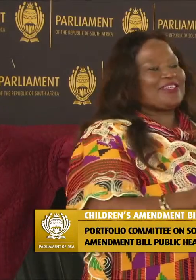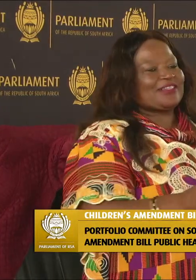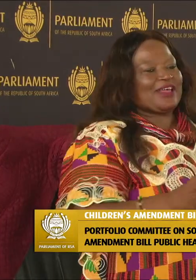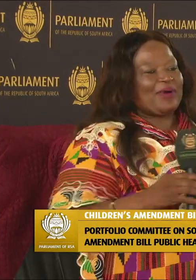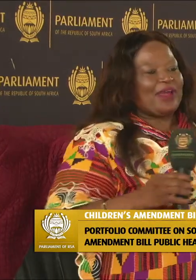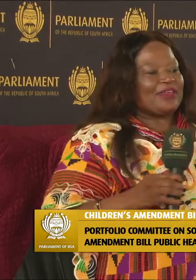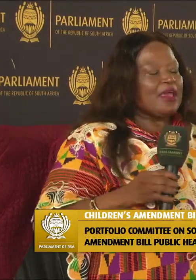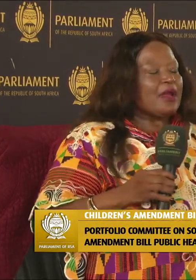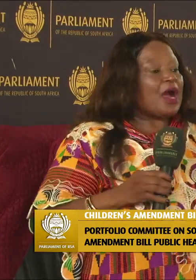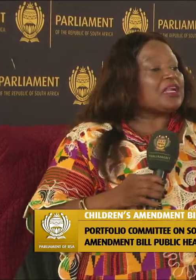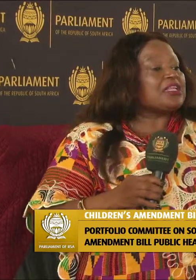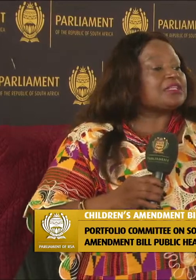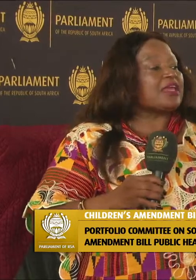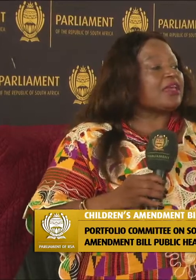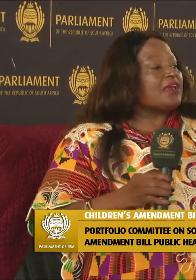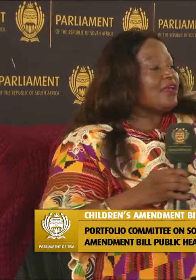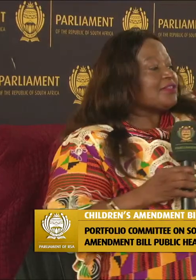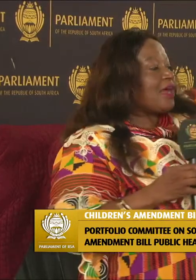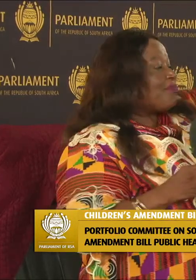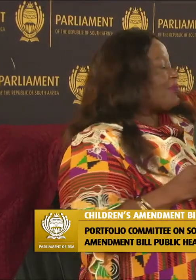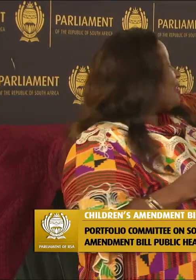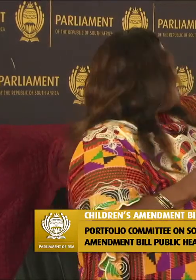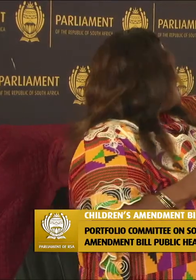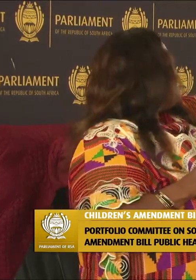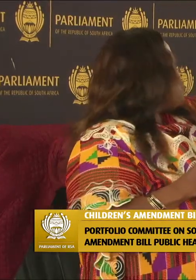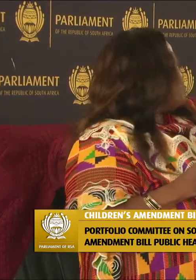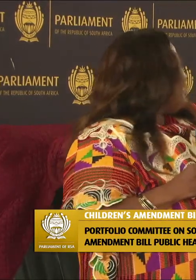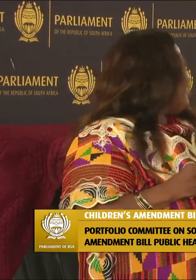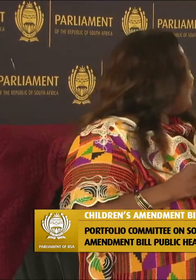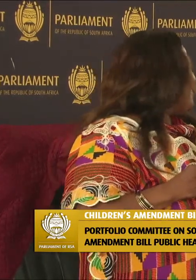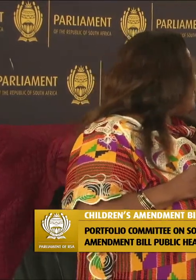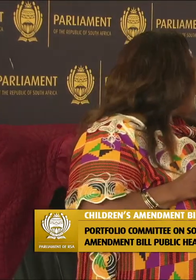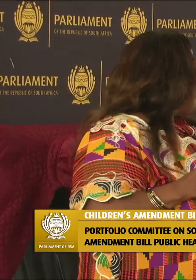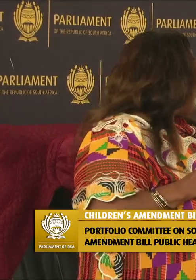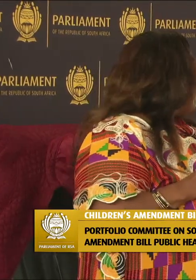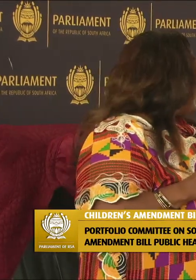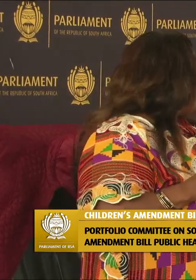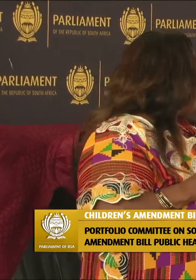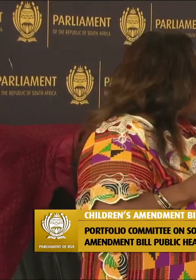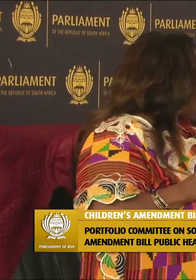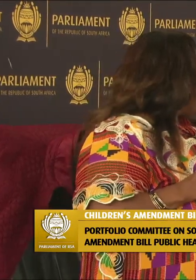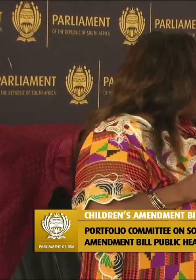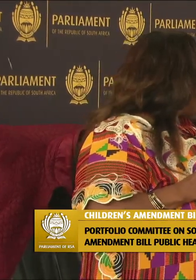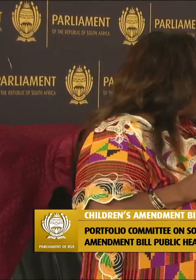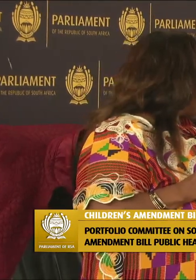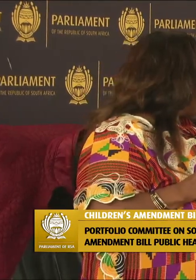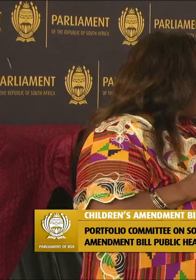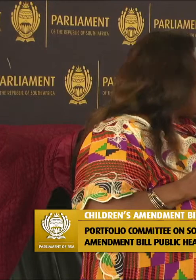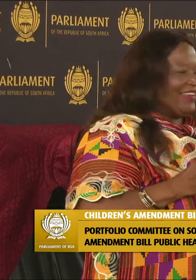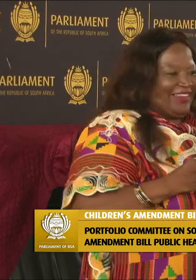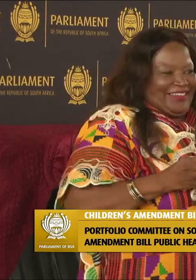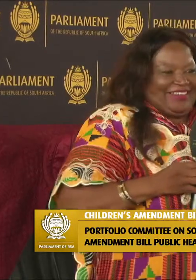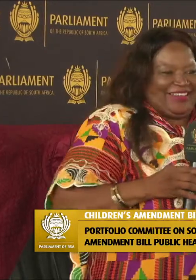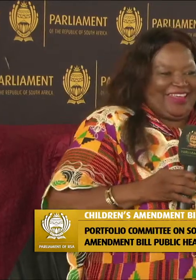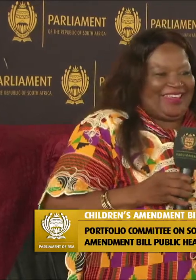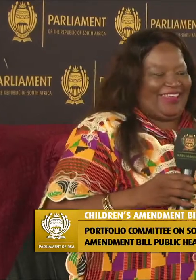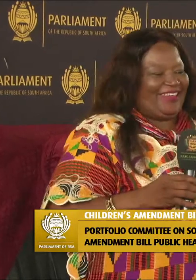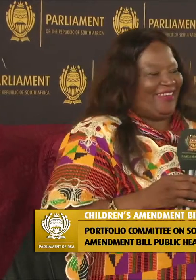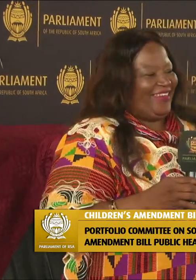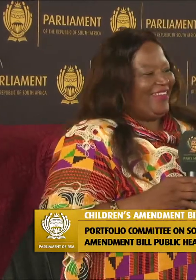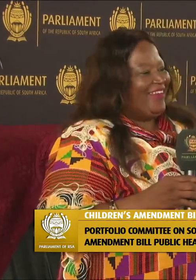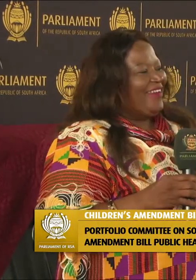Ah, Chisabai. Arize ke hands up ke. Sibone, eh? You can raise your hands if you